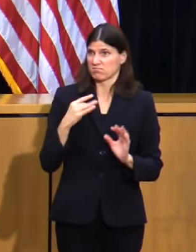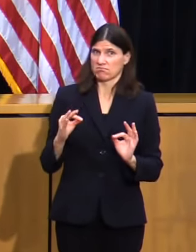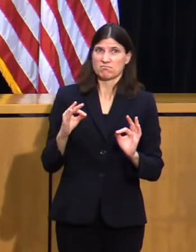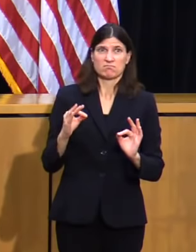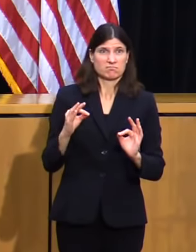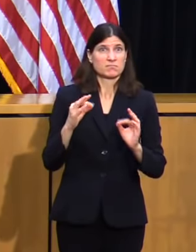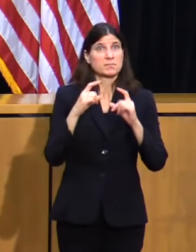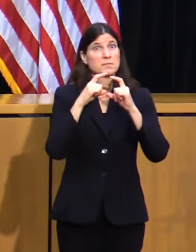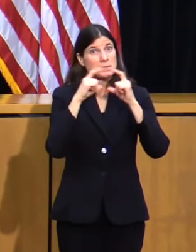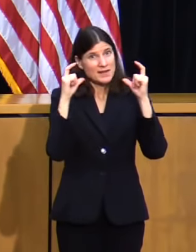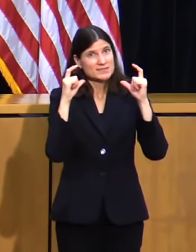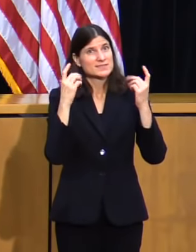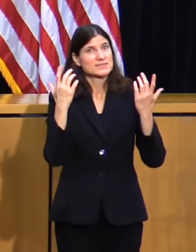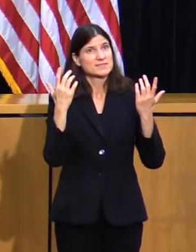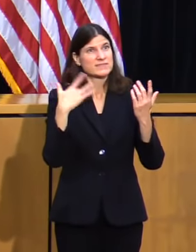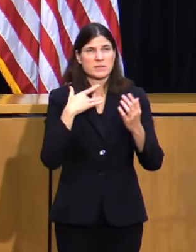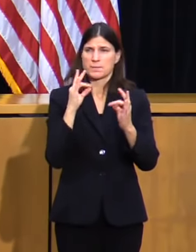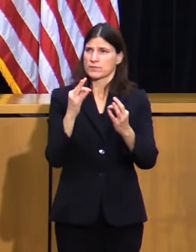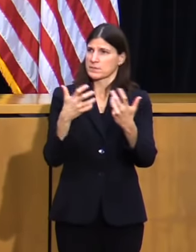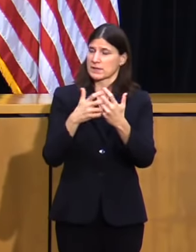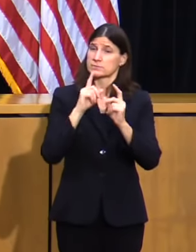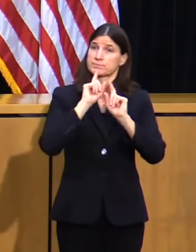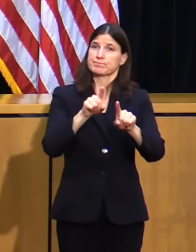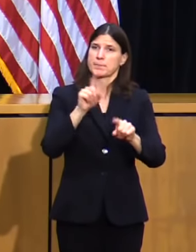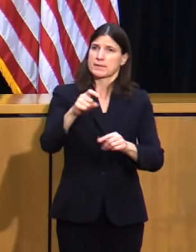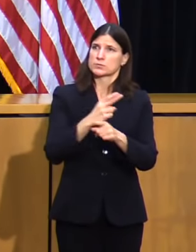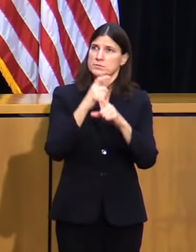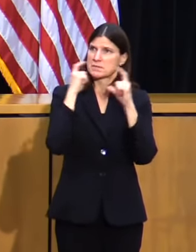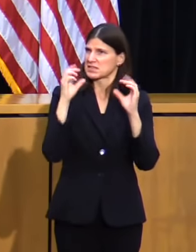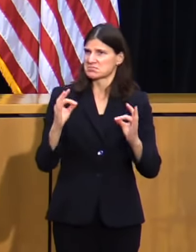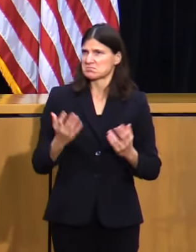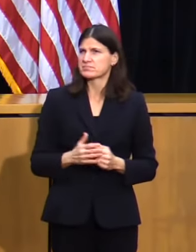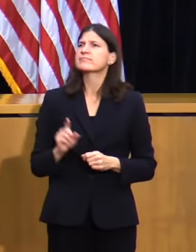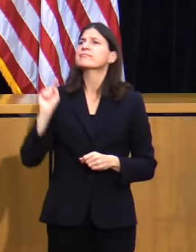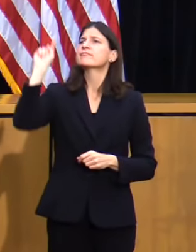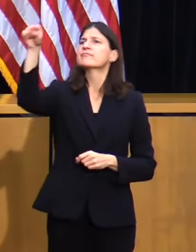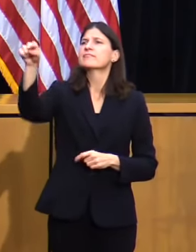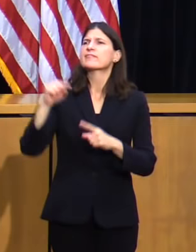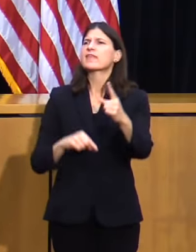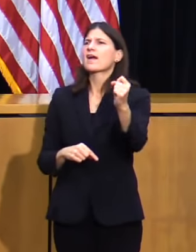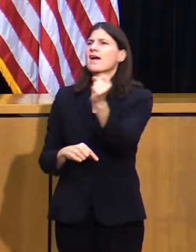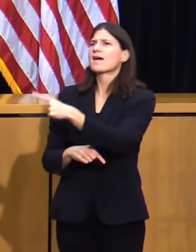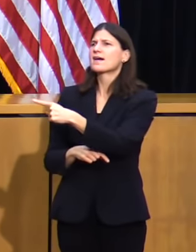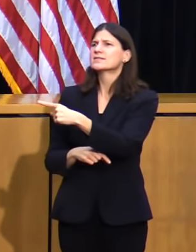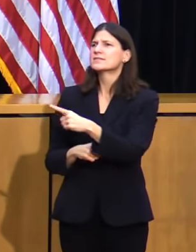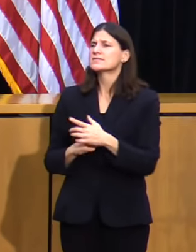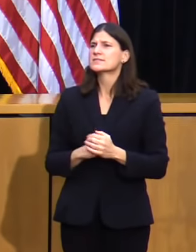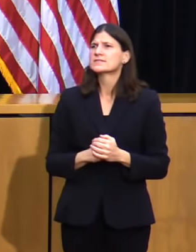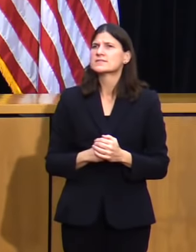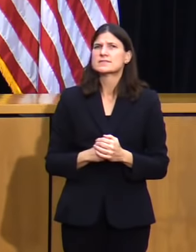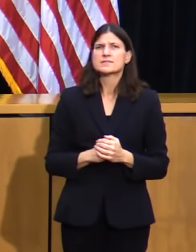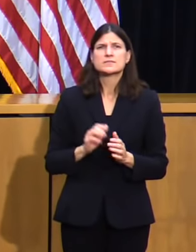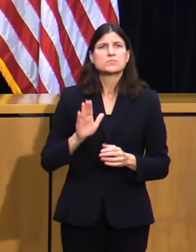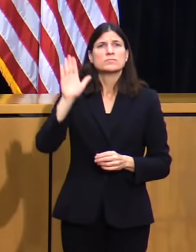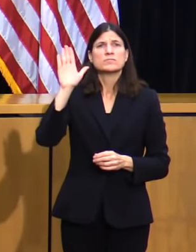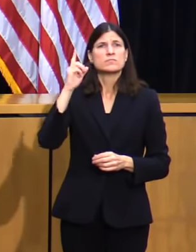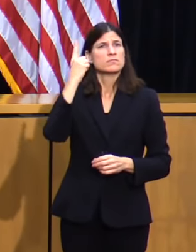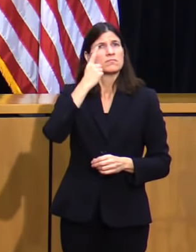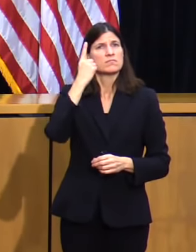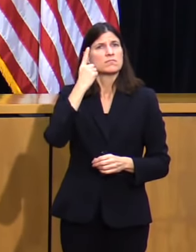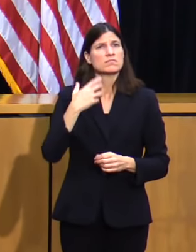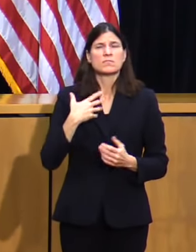good reasons. Question for Dr. Repeatedly urge people to change their behaviors as they see the data trend up, but it continues to